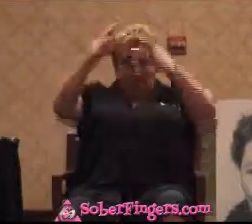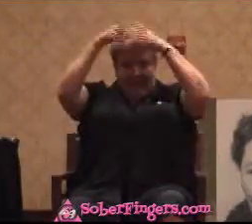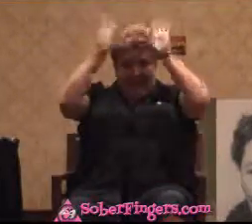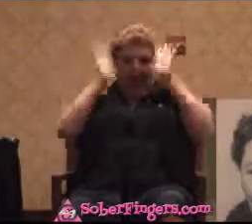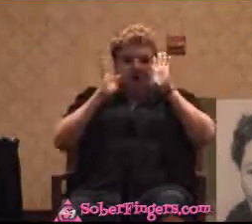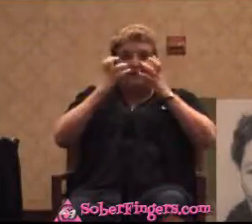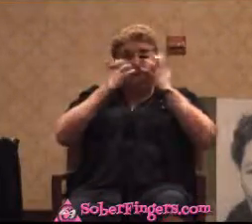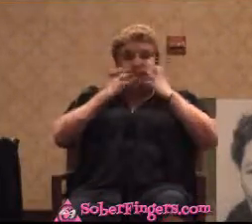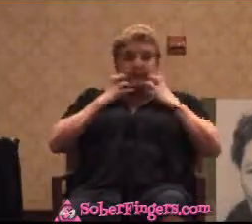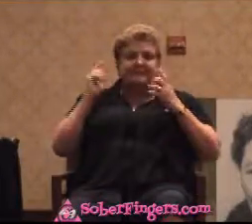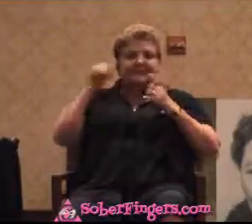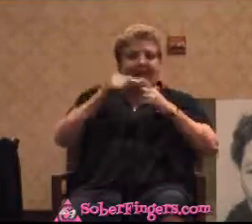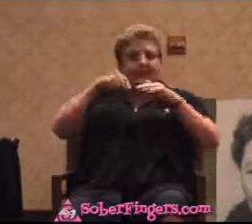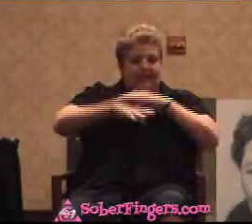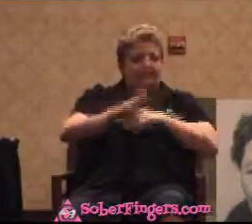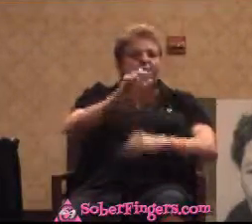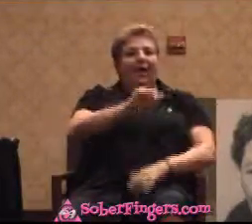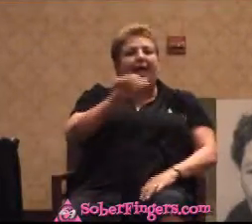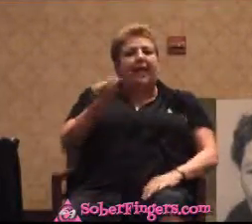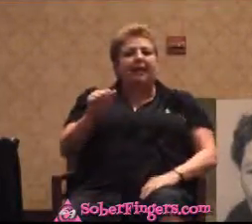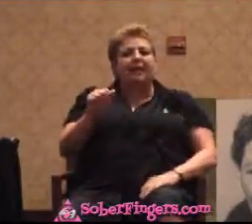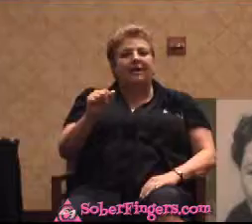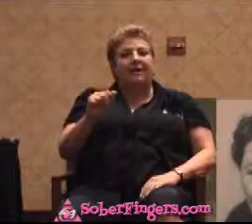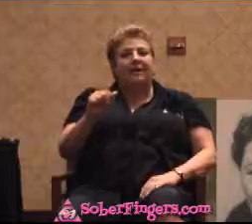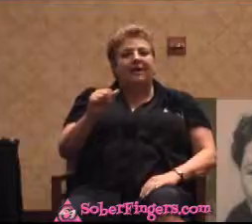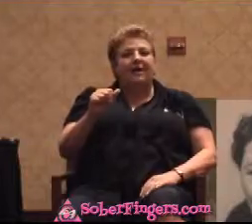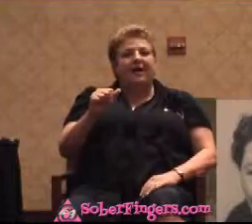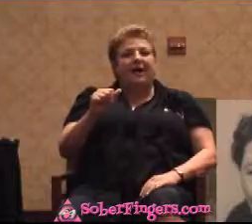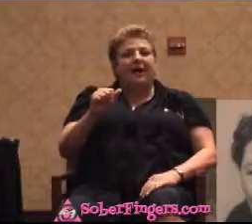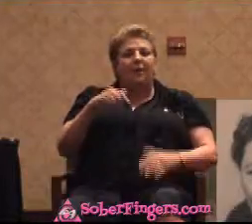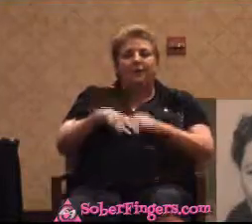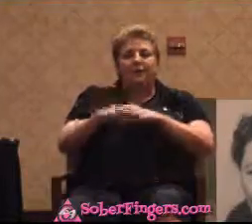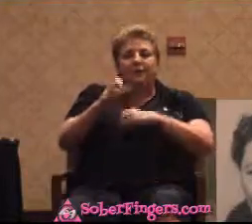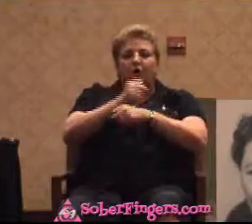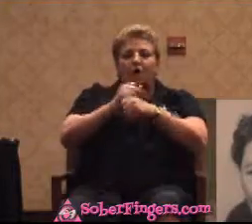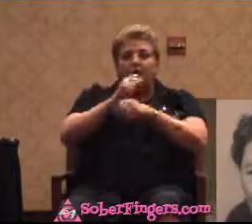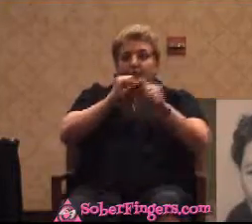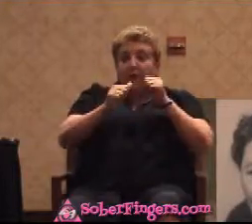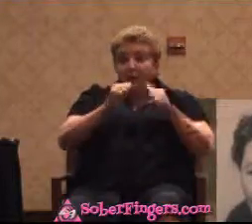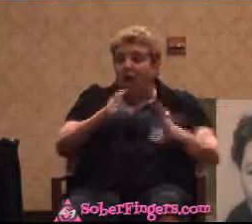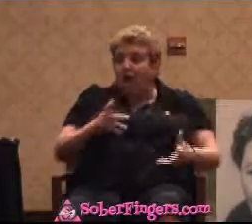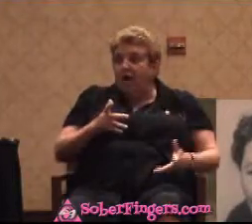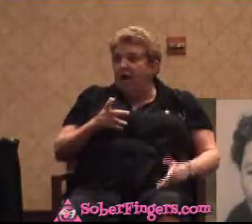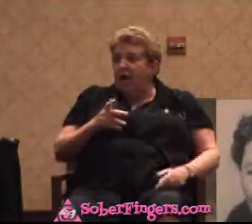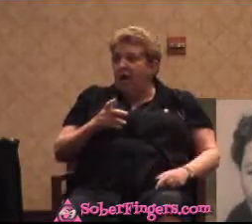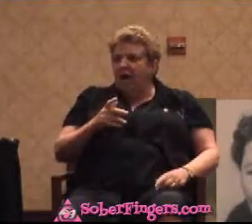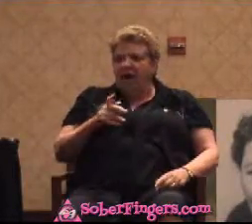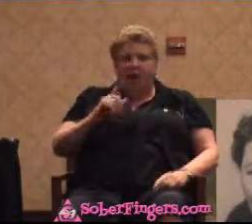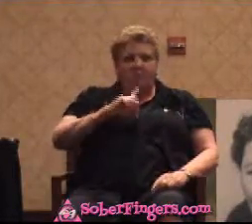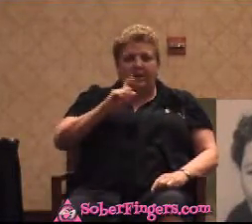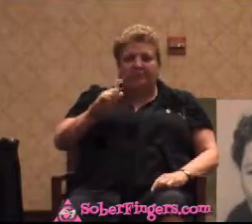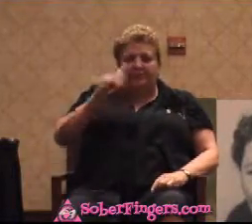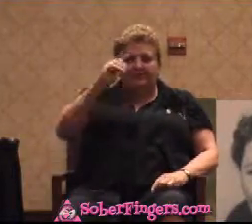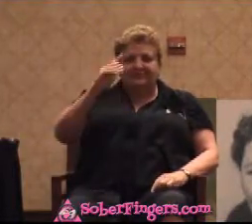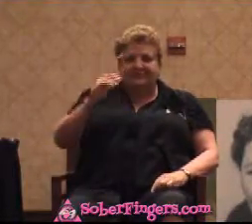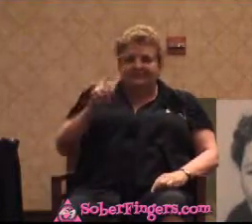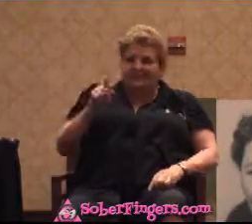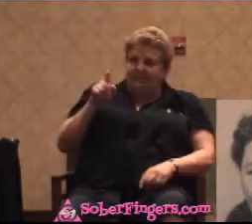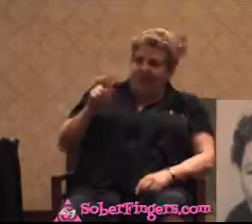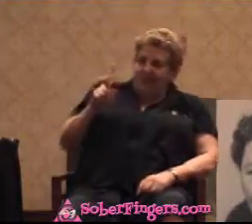Really. I seen him when I went to the coffee bar. I couldn't believe it. I ran up to him. I was like, where have you